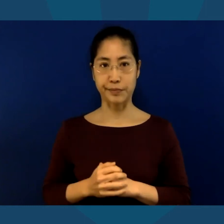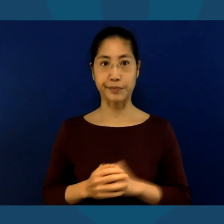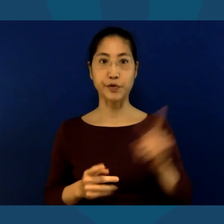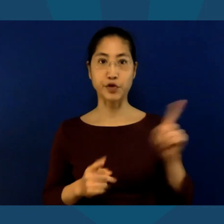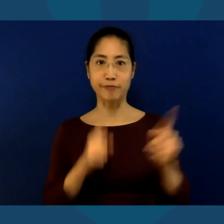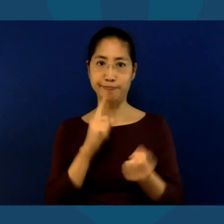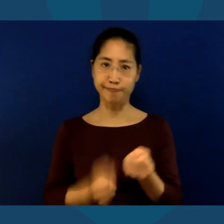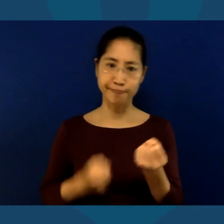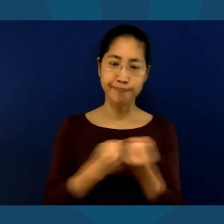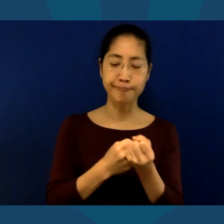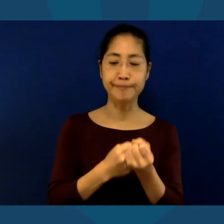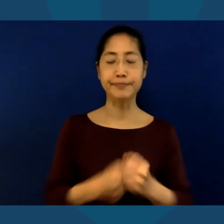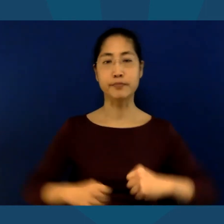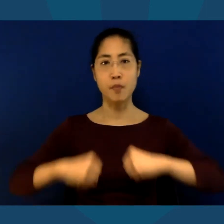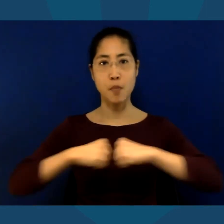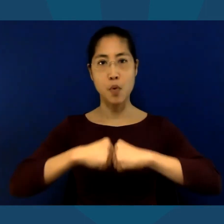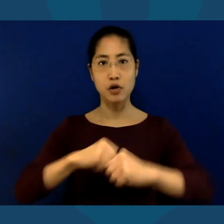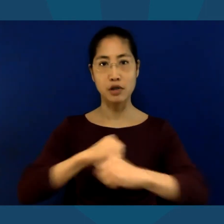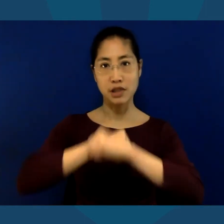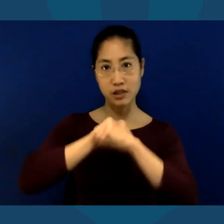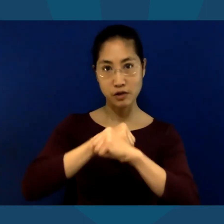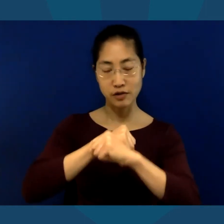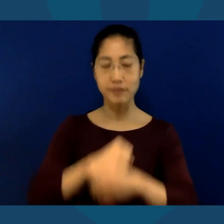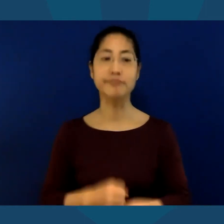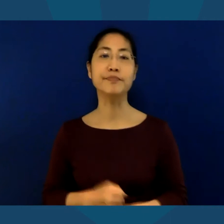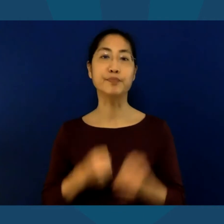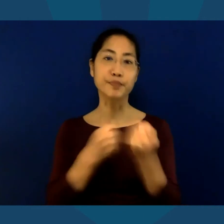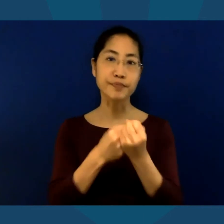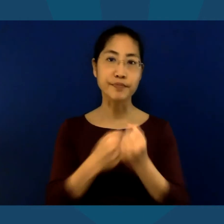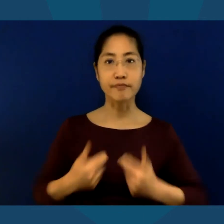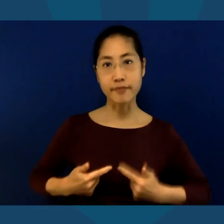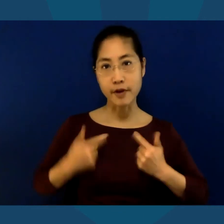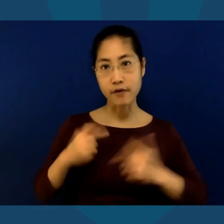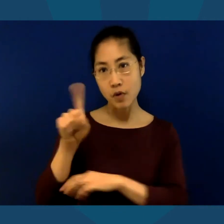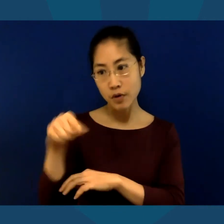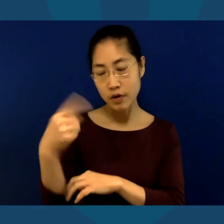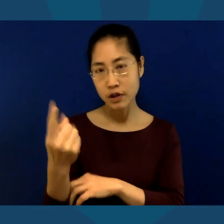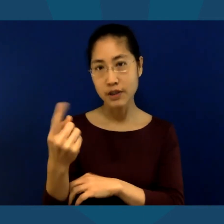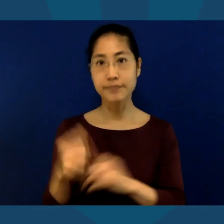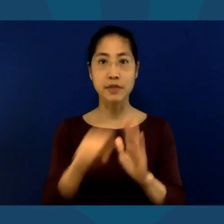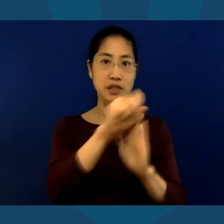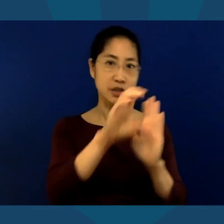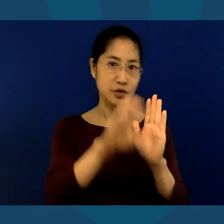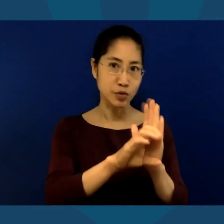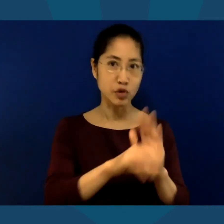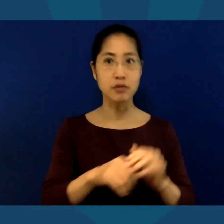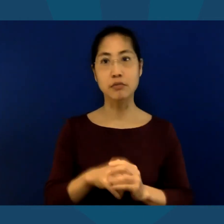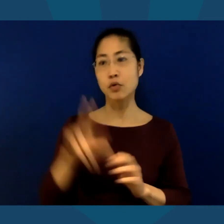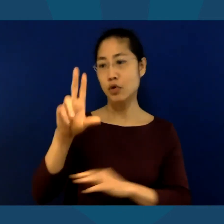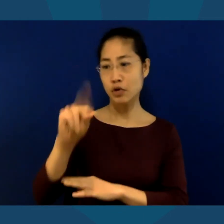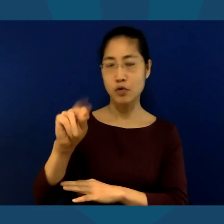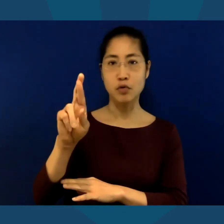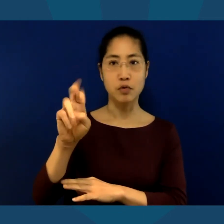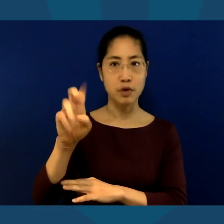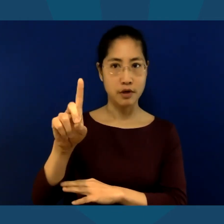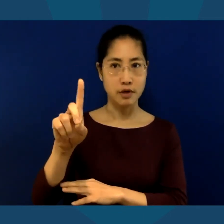Justine stands for border security, pro-life, U.S. Constitution,